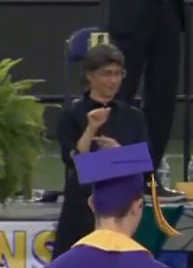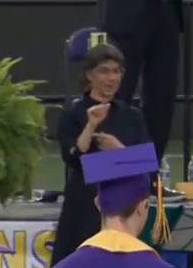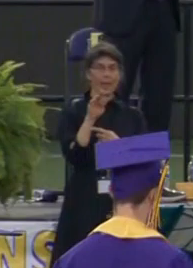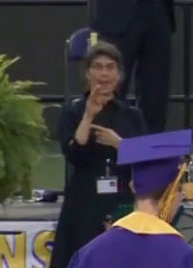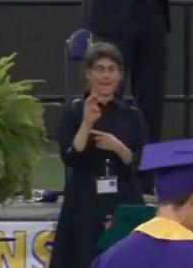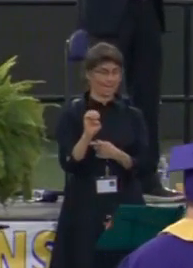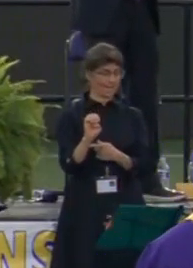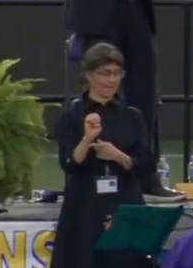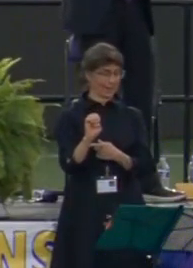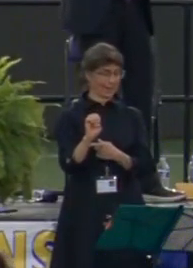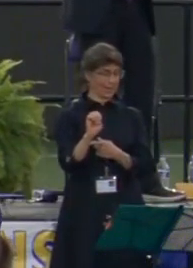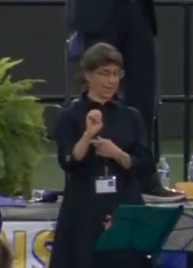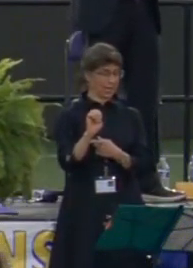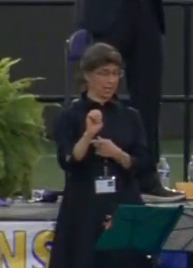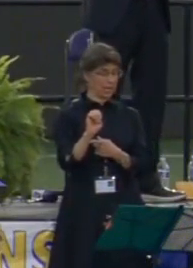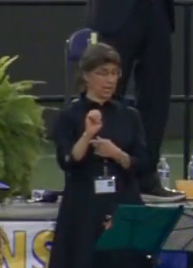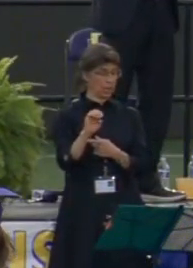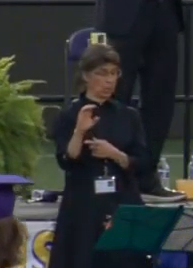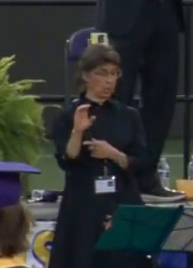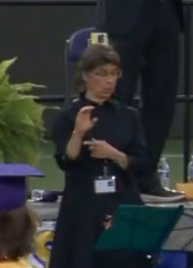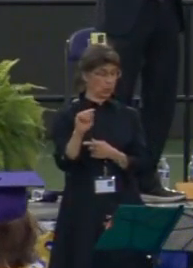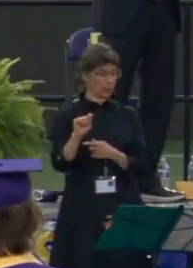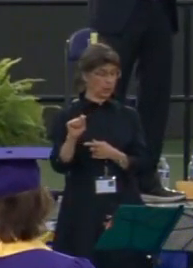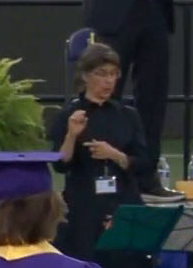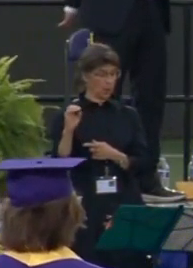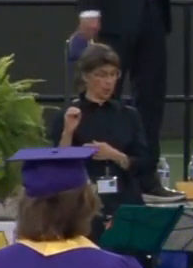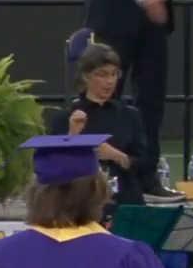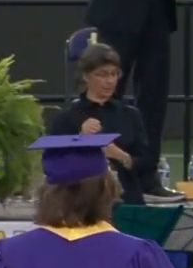A.B. Eduardo Cobos Ocolt.